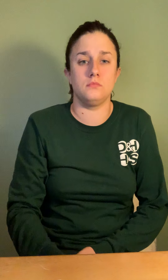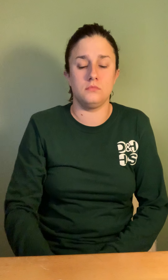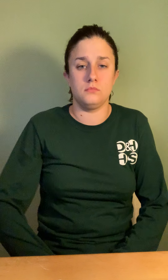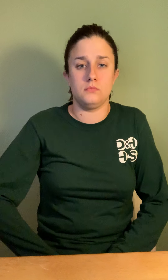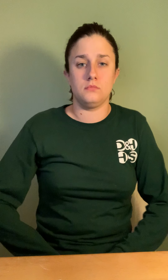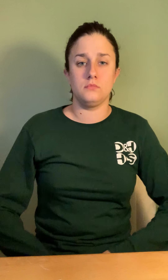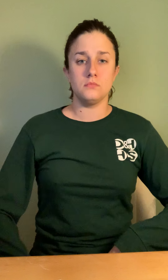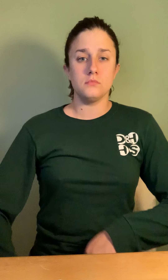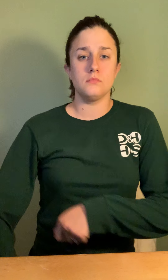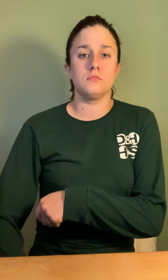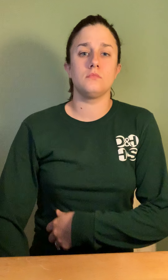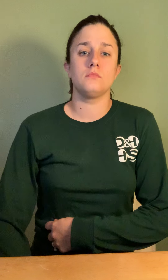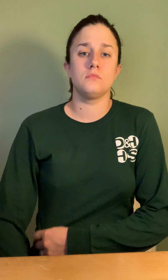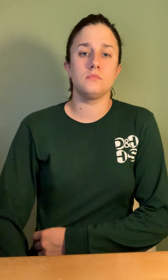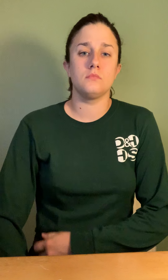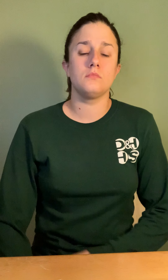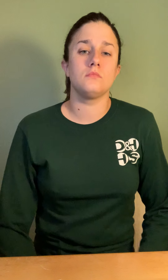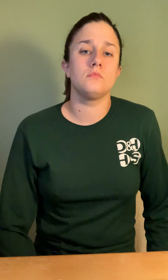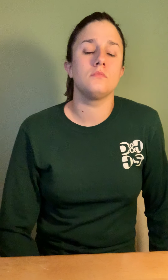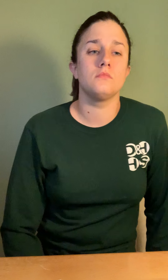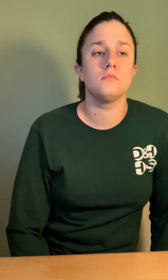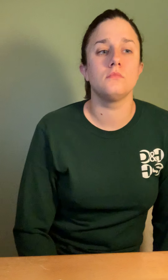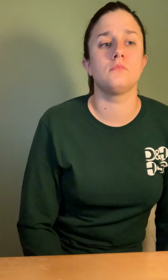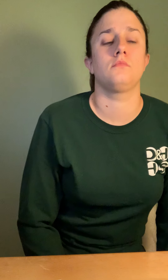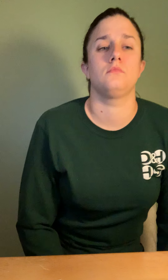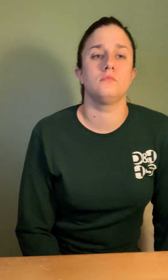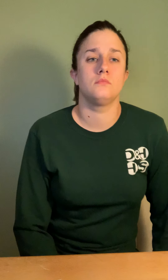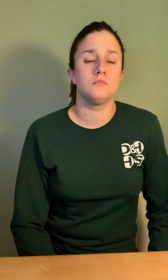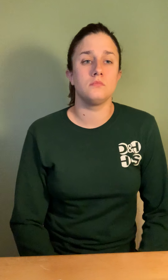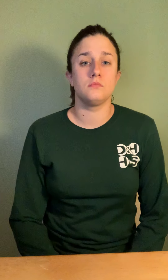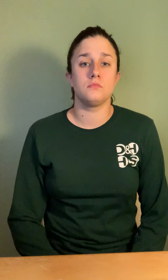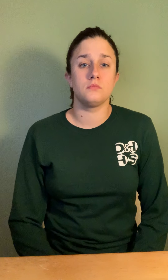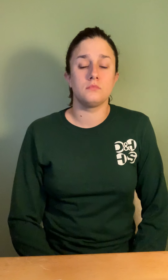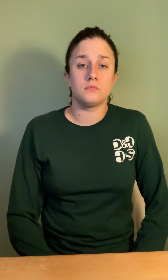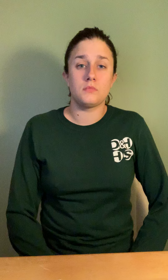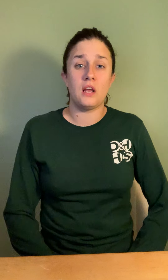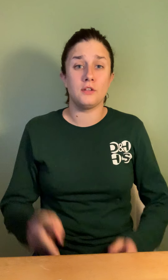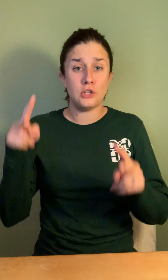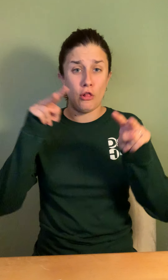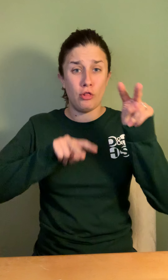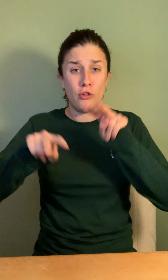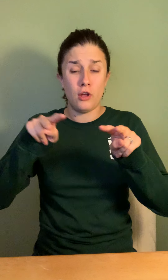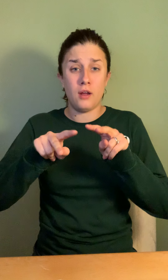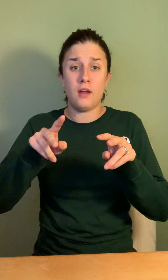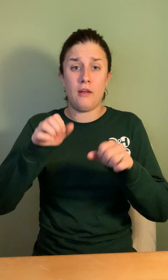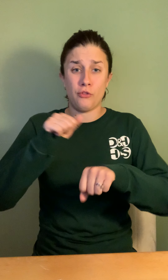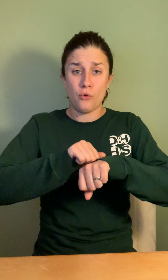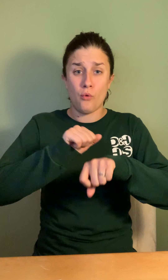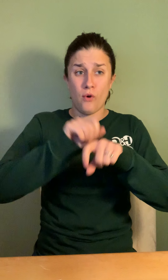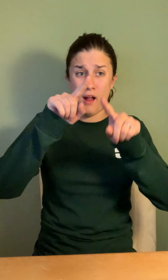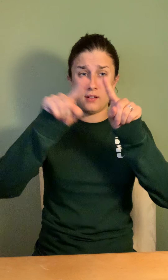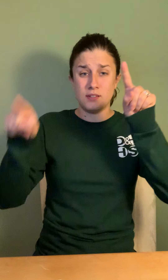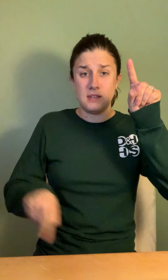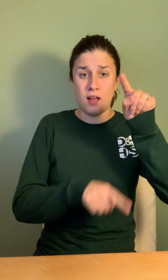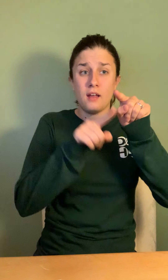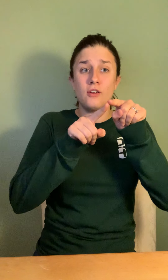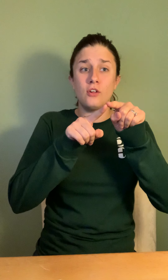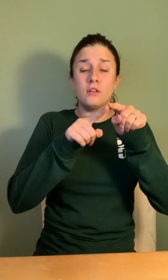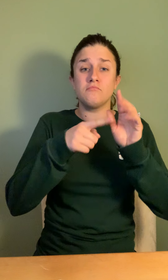Hit record. Let's take a quick look at the rock cycle. Here's a diagram showing